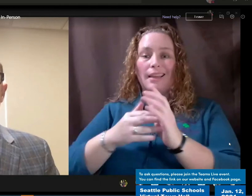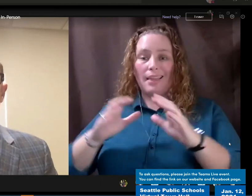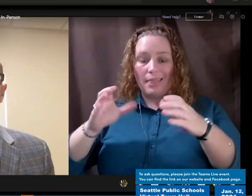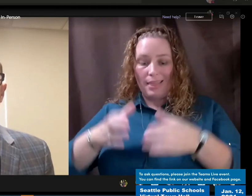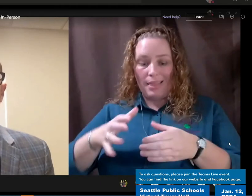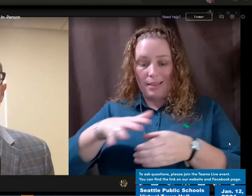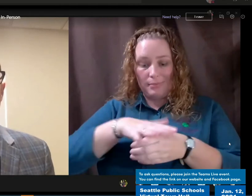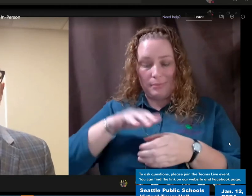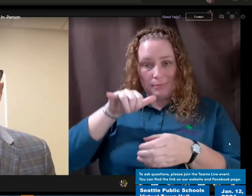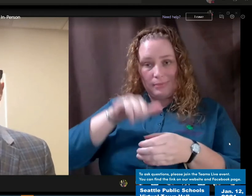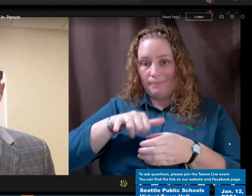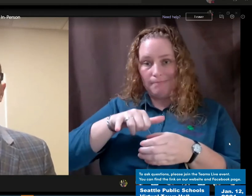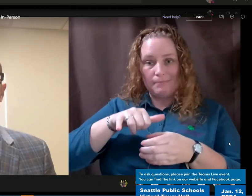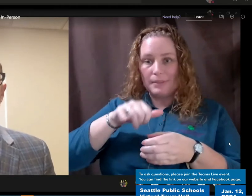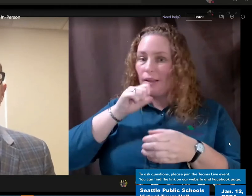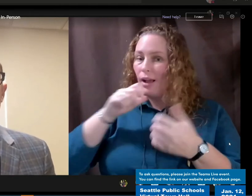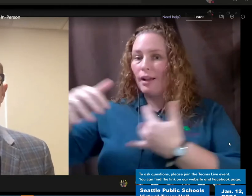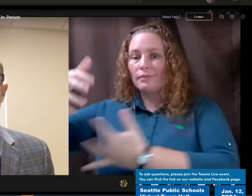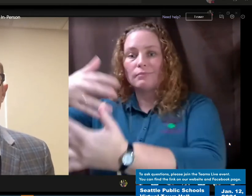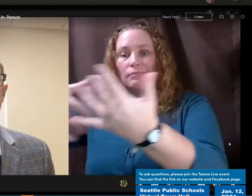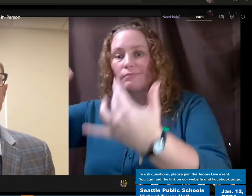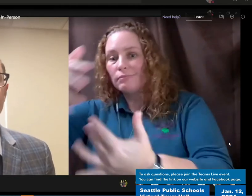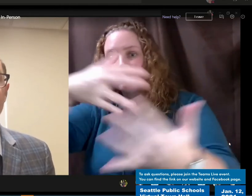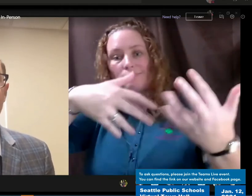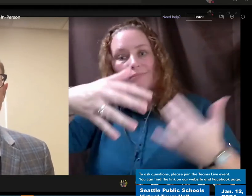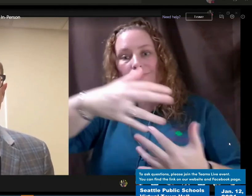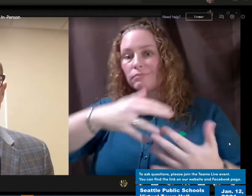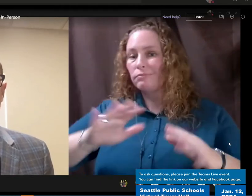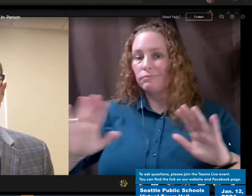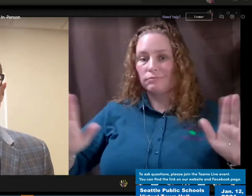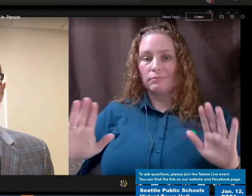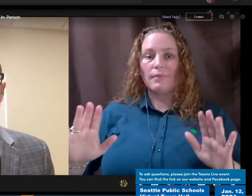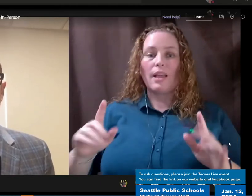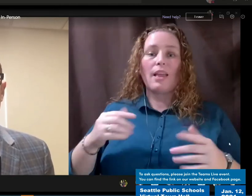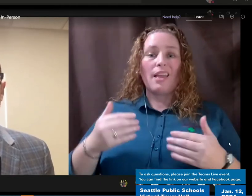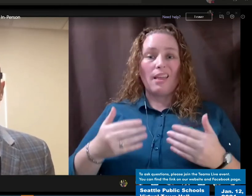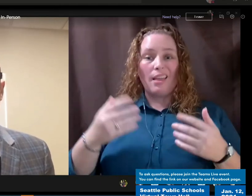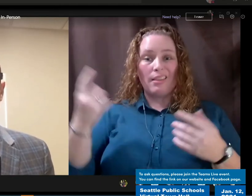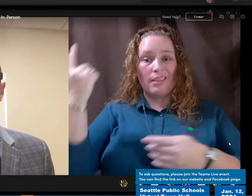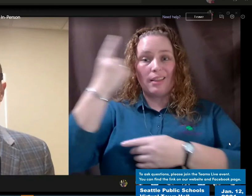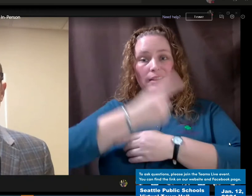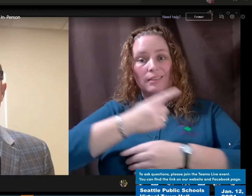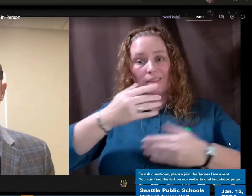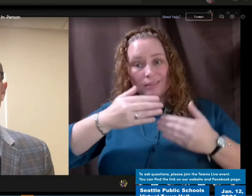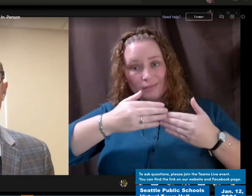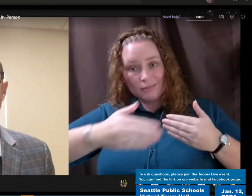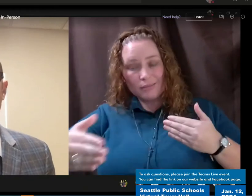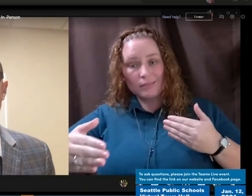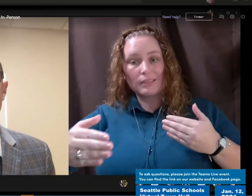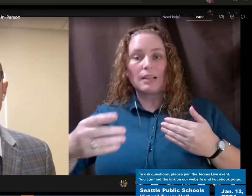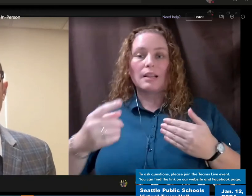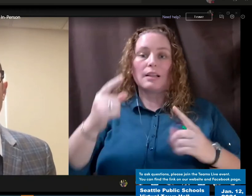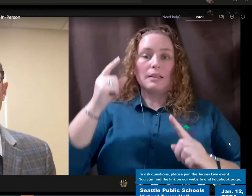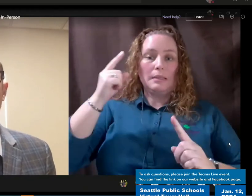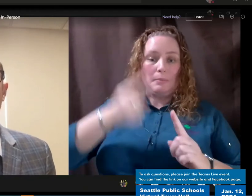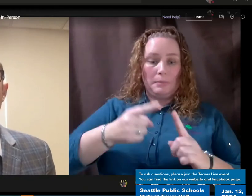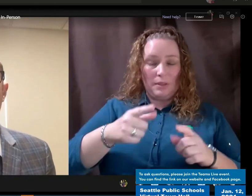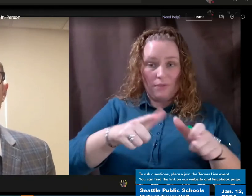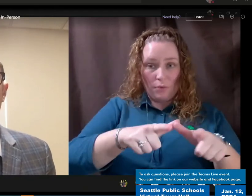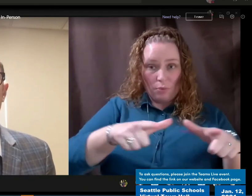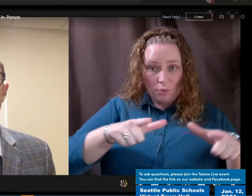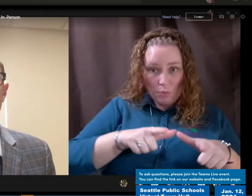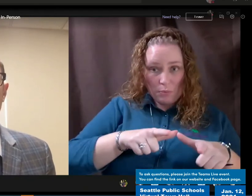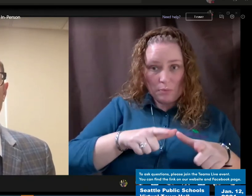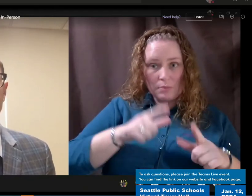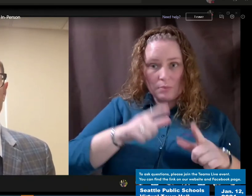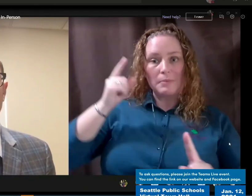rest of the day is really about specific locations and times in which that cohort would operate to go